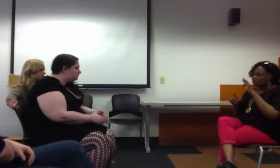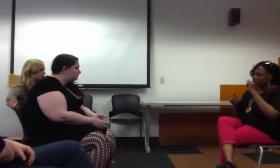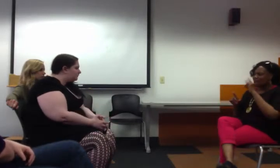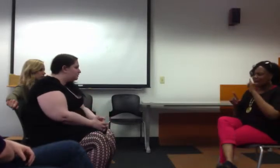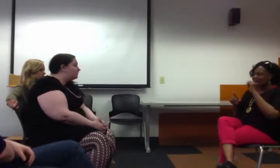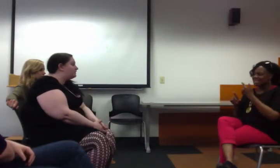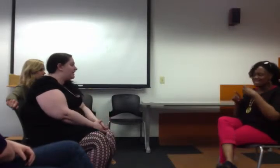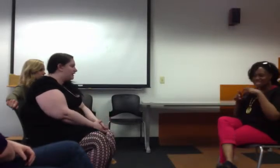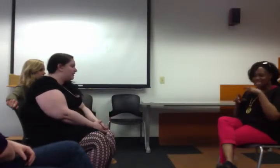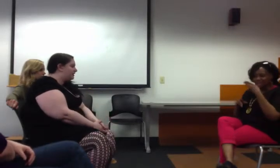Little Red Riding Hood.